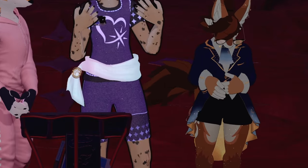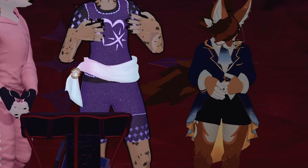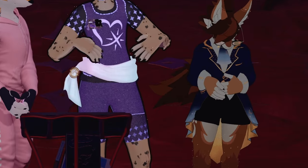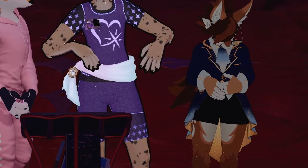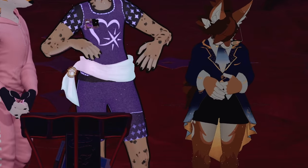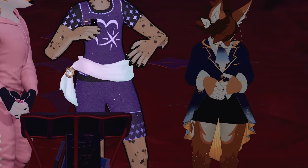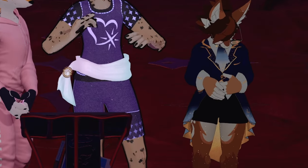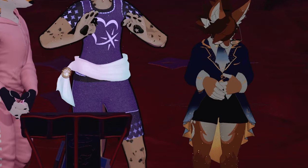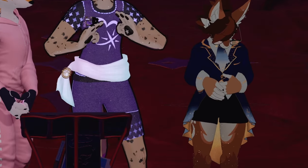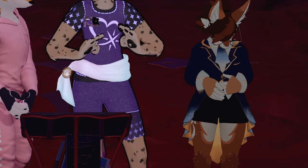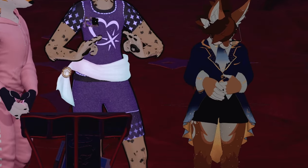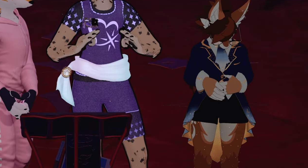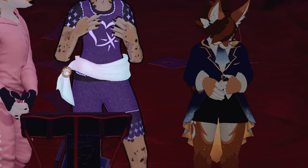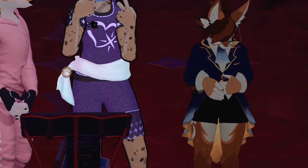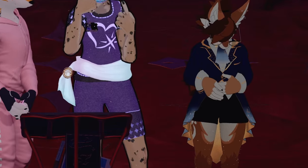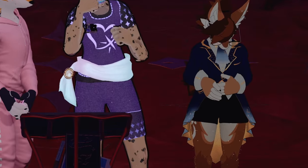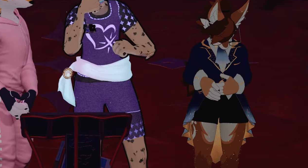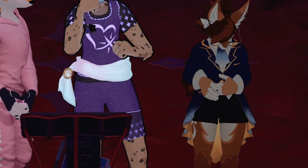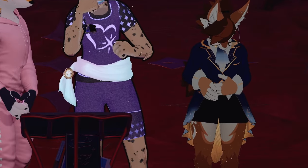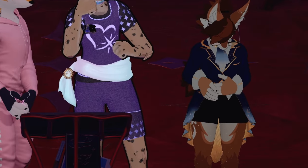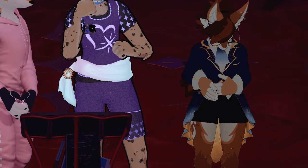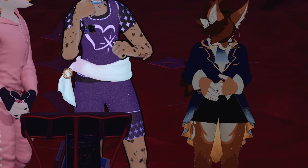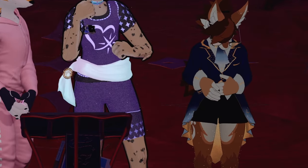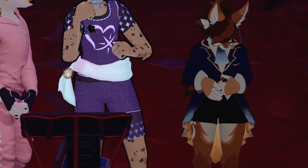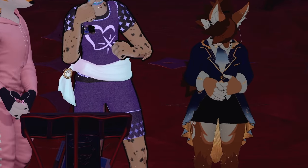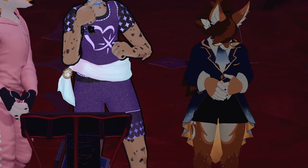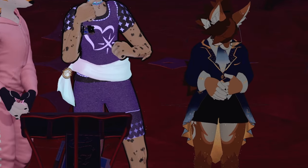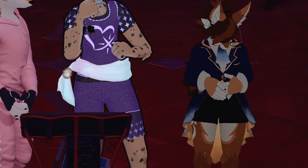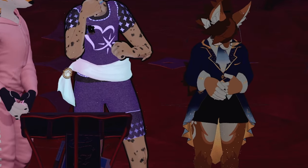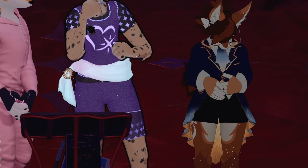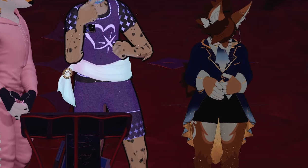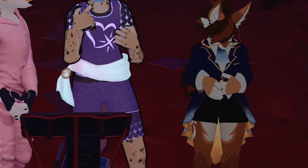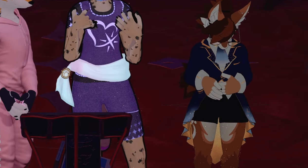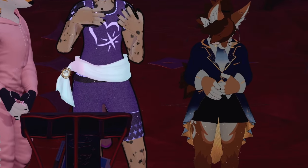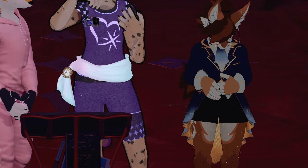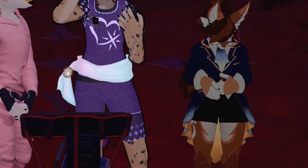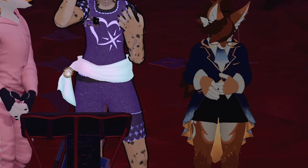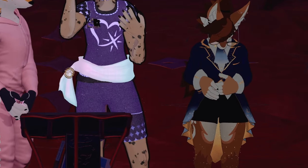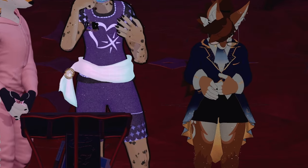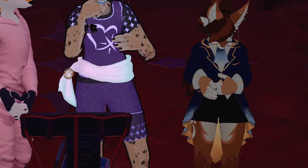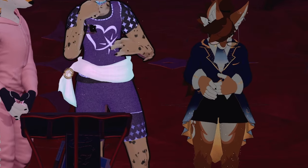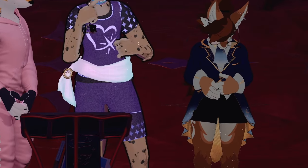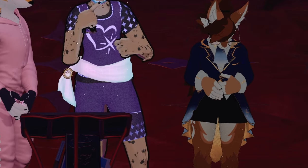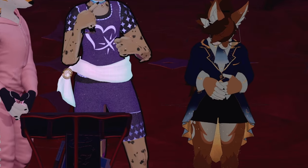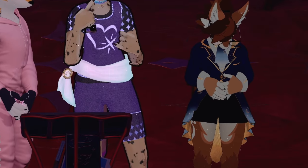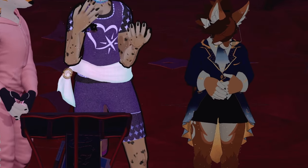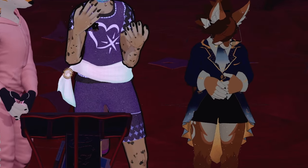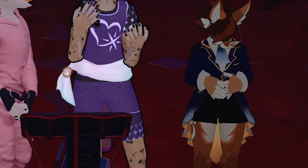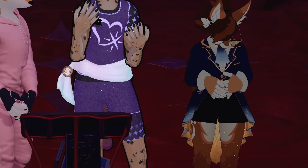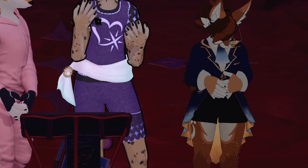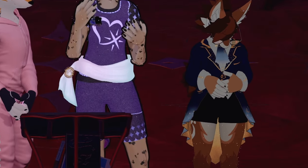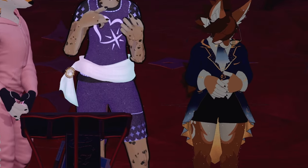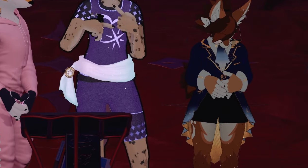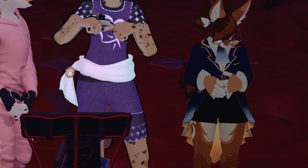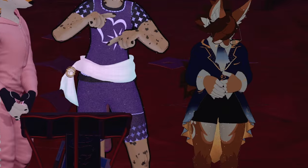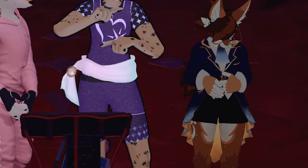All right, and this is Zaid saying, so yeah, this is my sign name. So this is a Z. I'm a furry avatar. I've got whiskers here. So